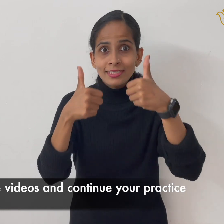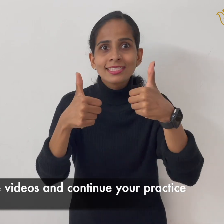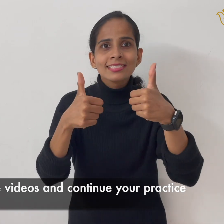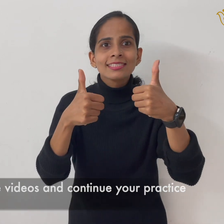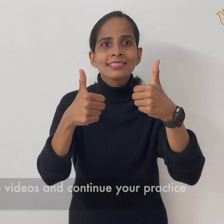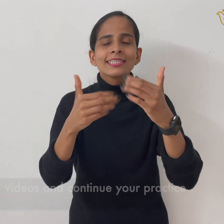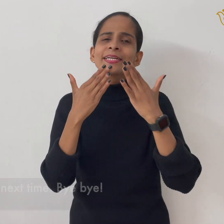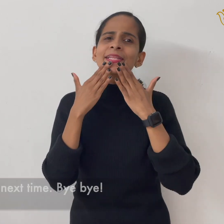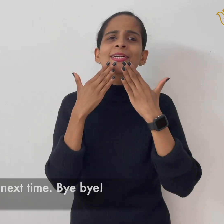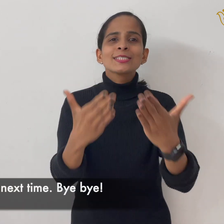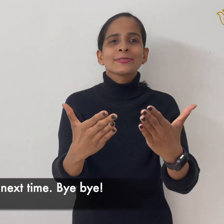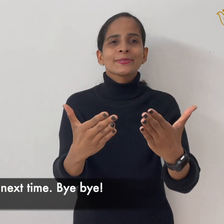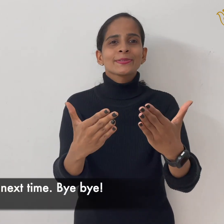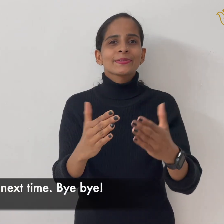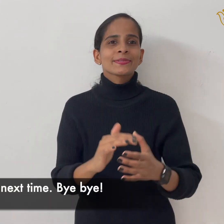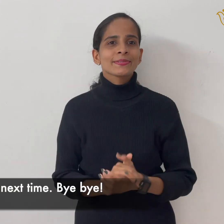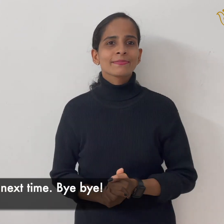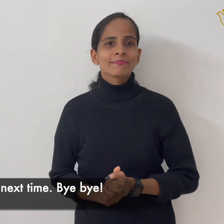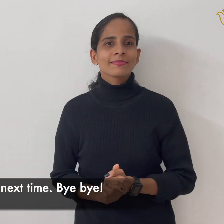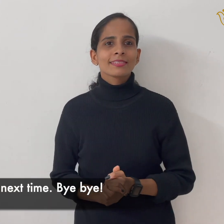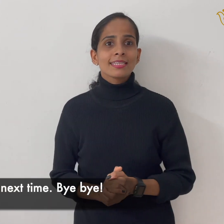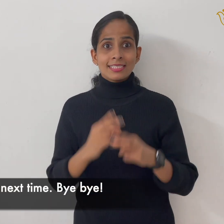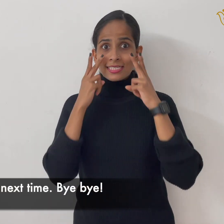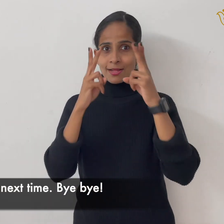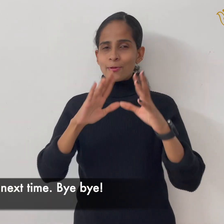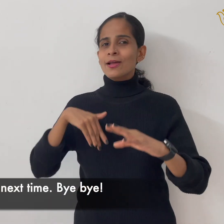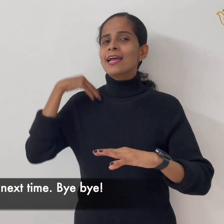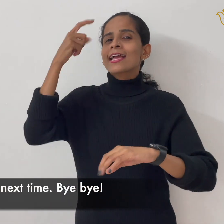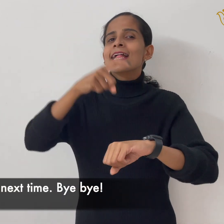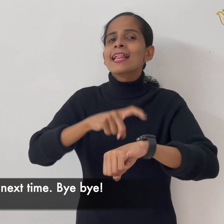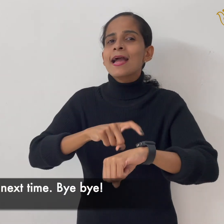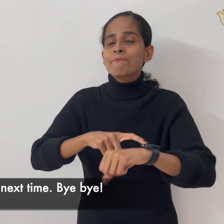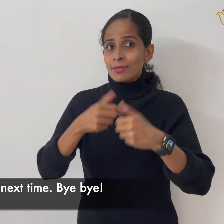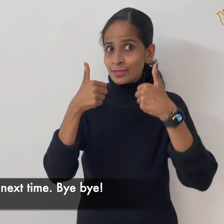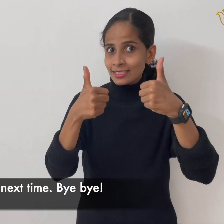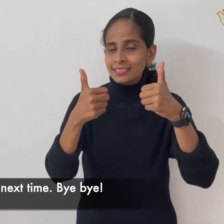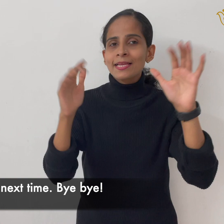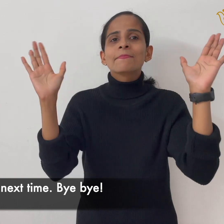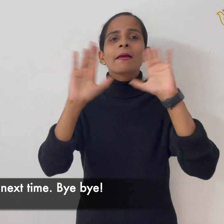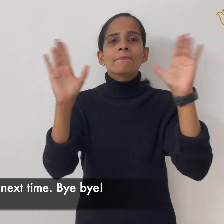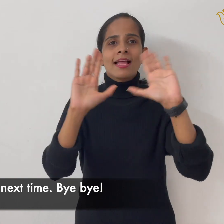Thank you. See you next time. Bye bye.